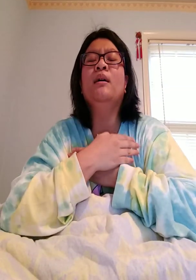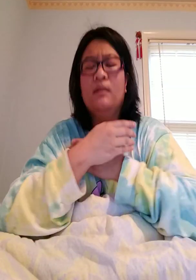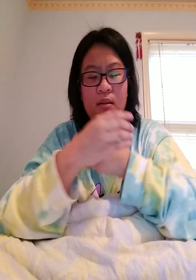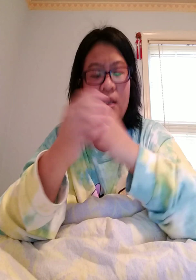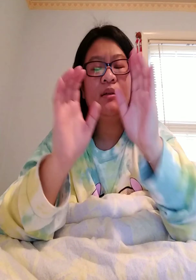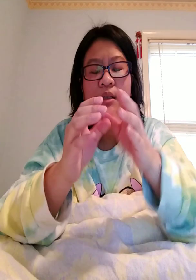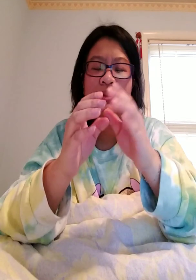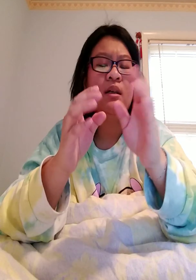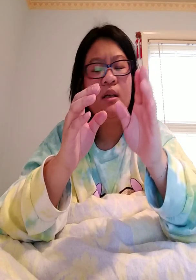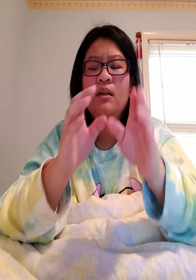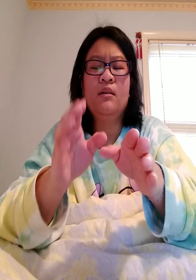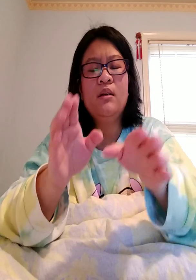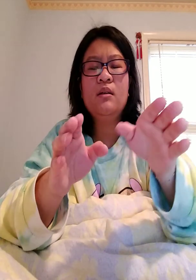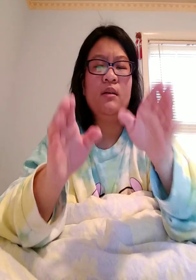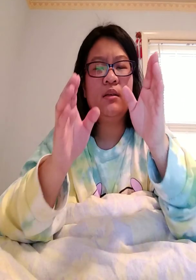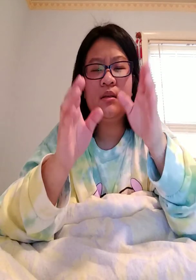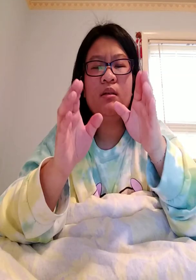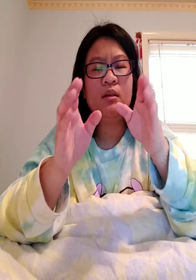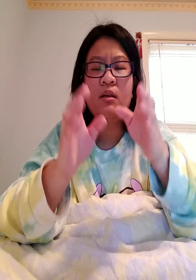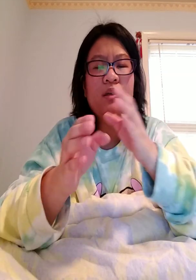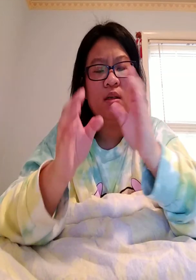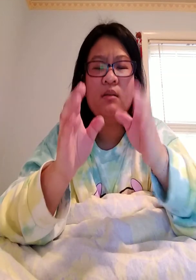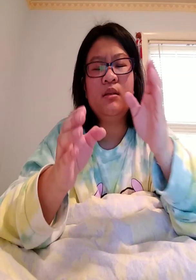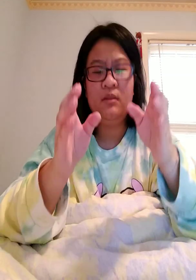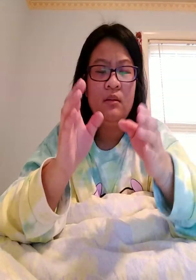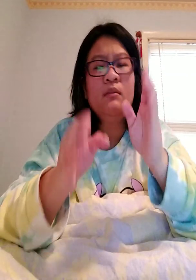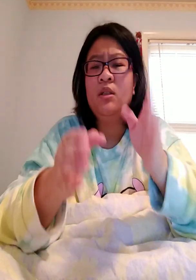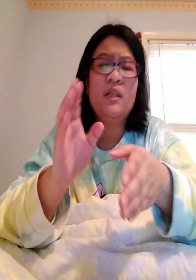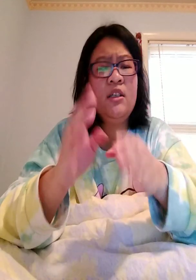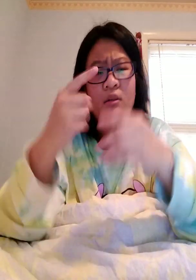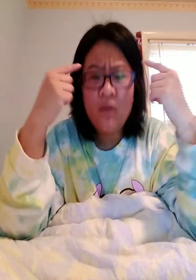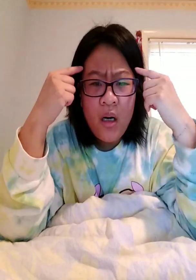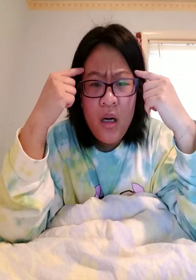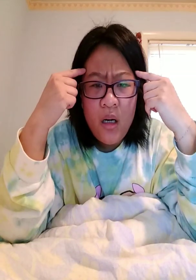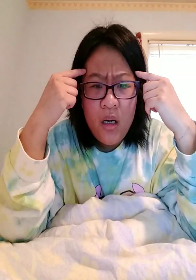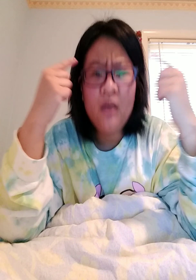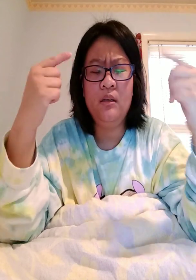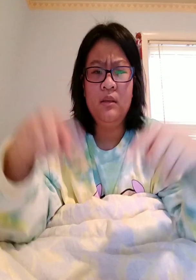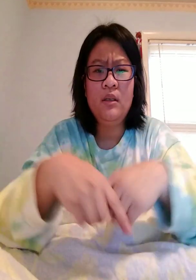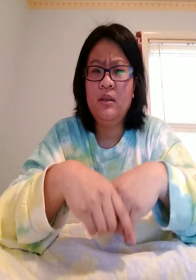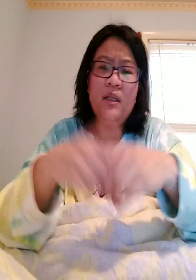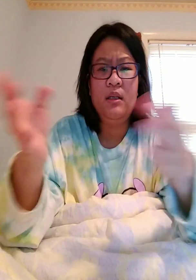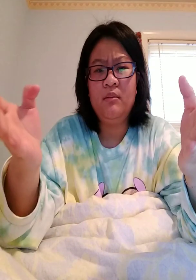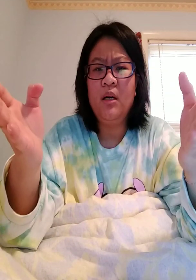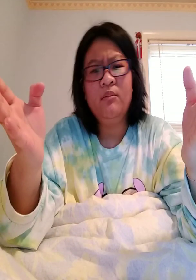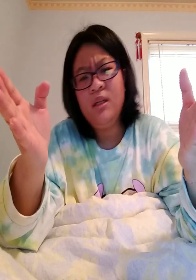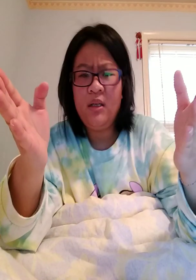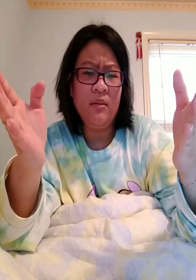My glasses while I was scheming for the masses. Who do you think you are? Dreaming about being a